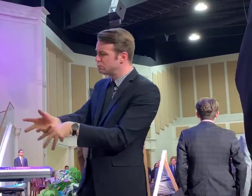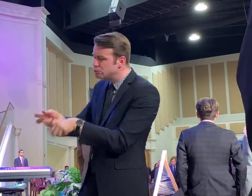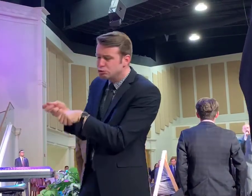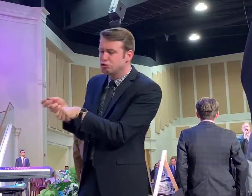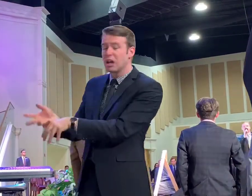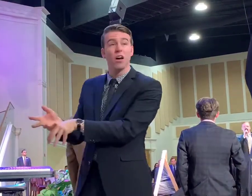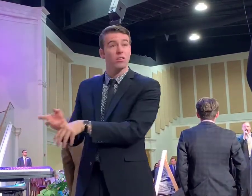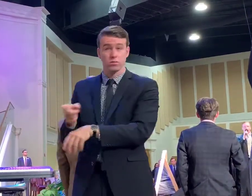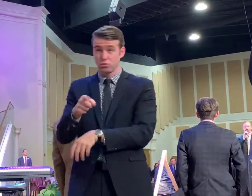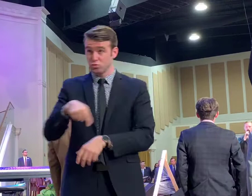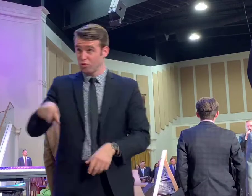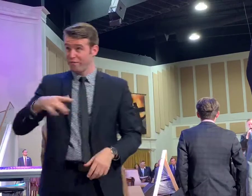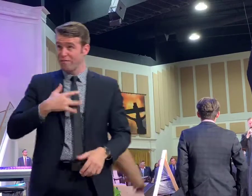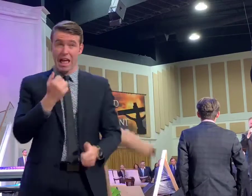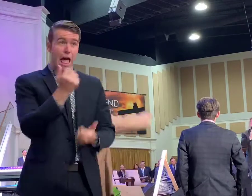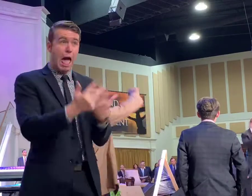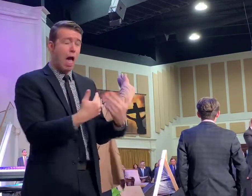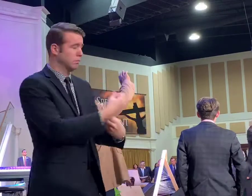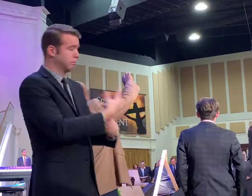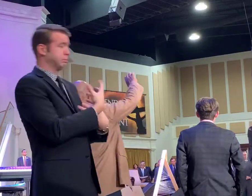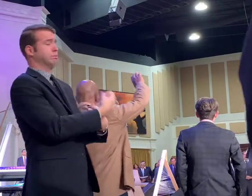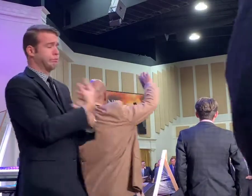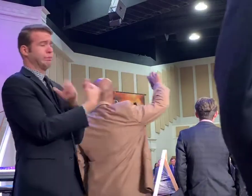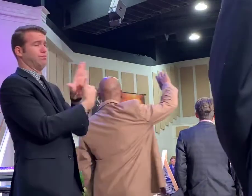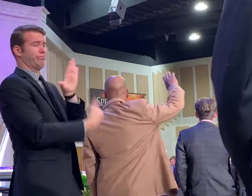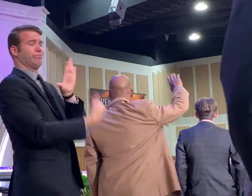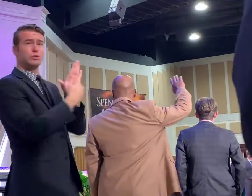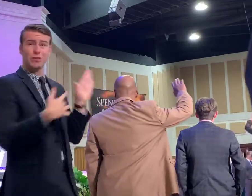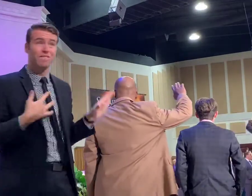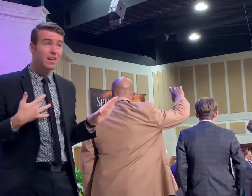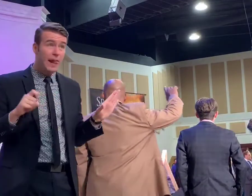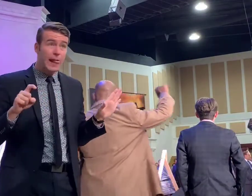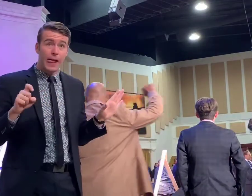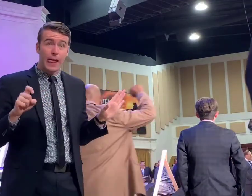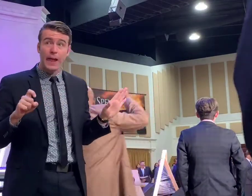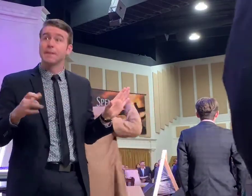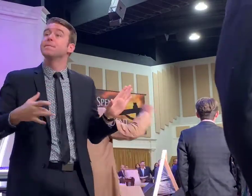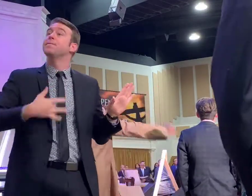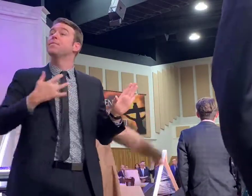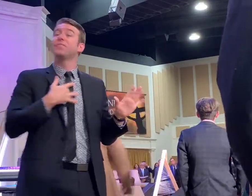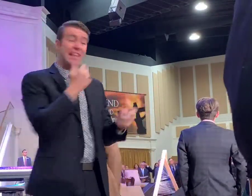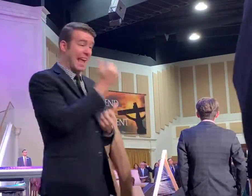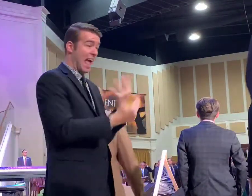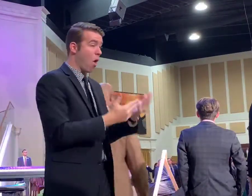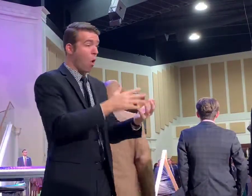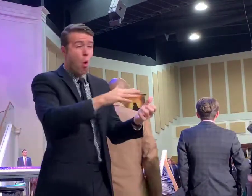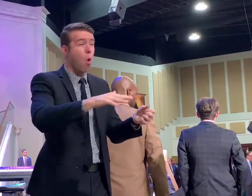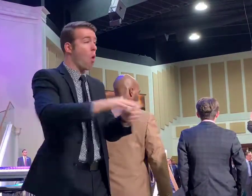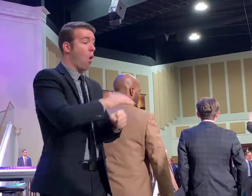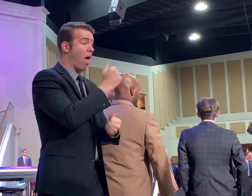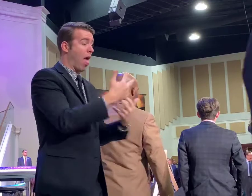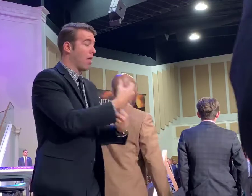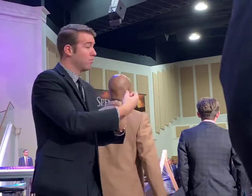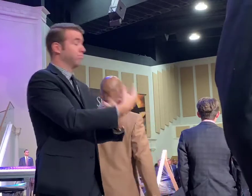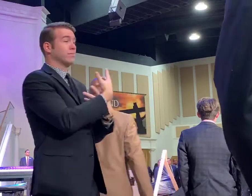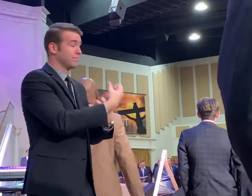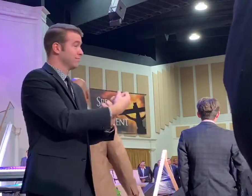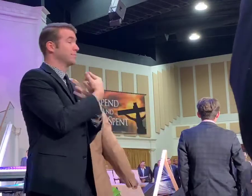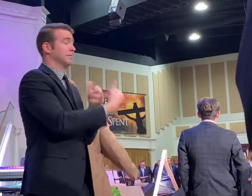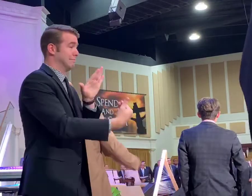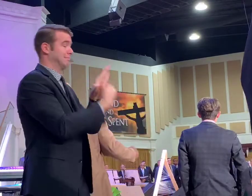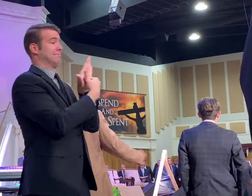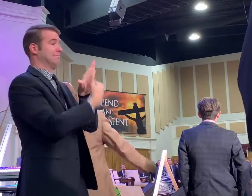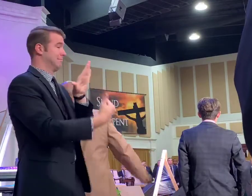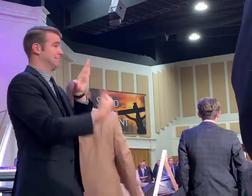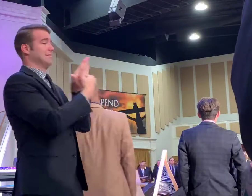all of hell has been shouting in your world? Anybody ever felt like all of hell's been yelling in your